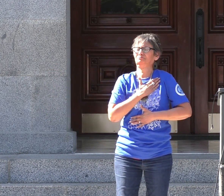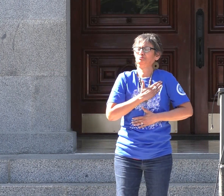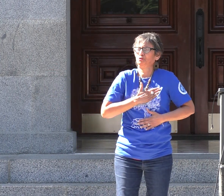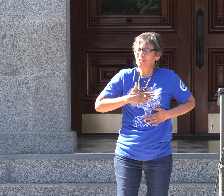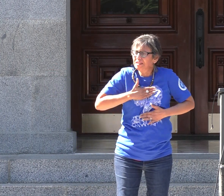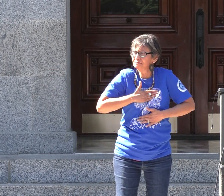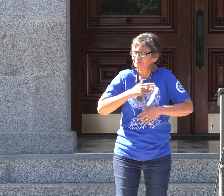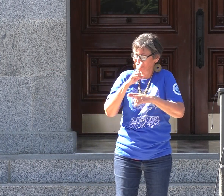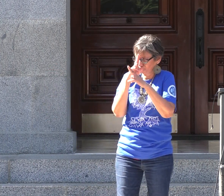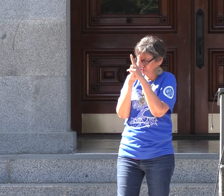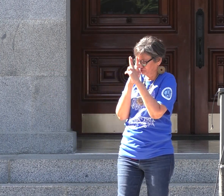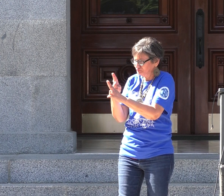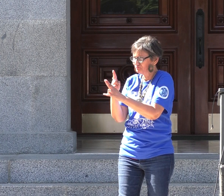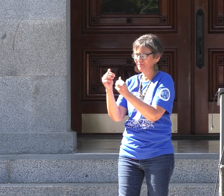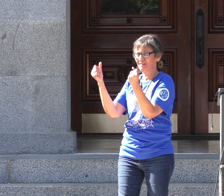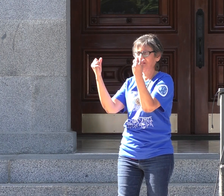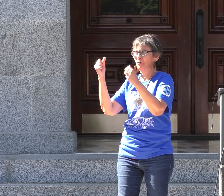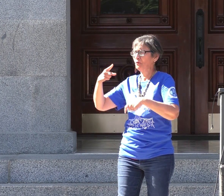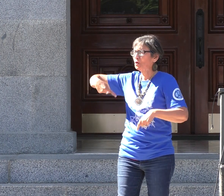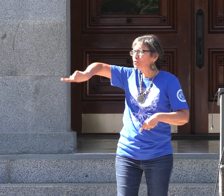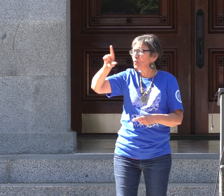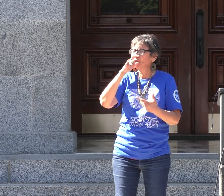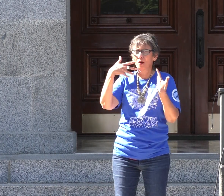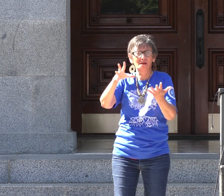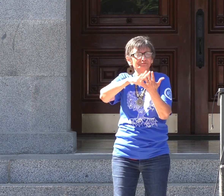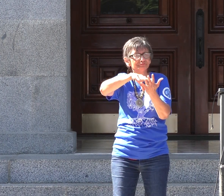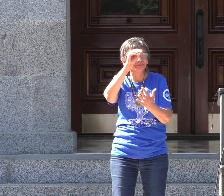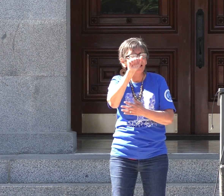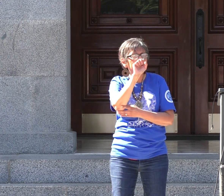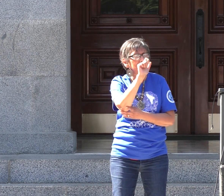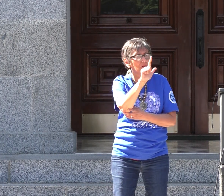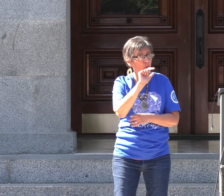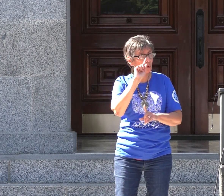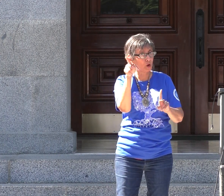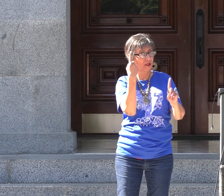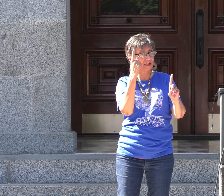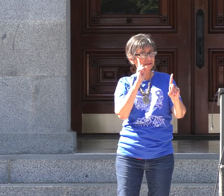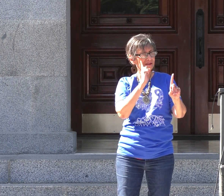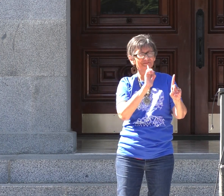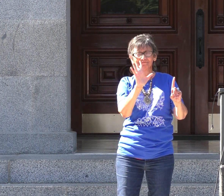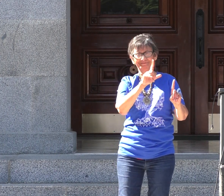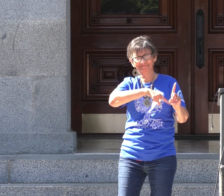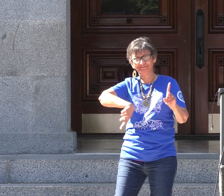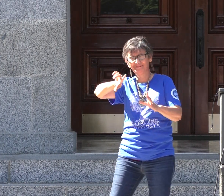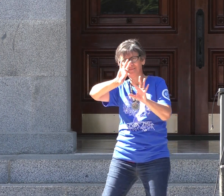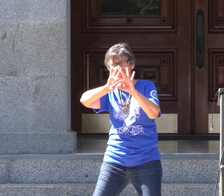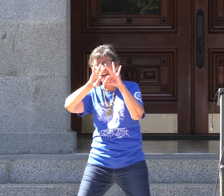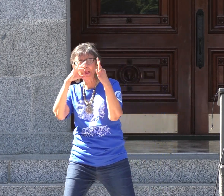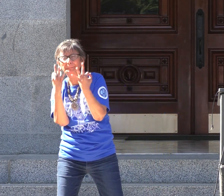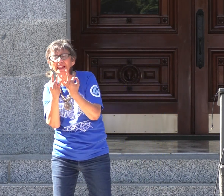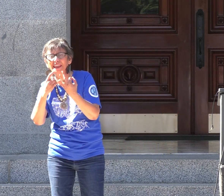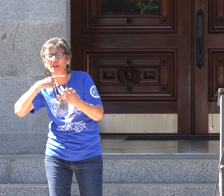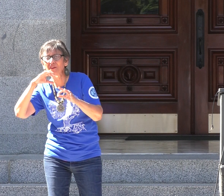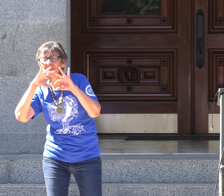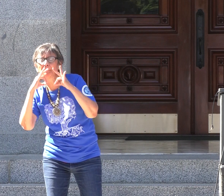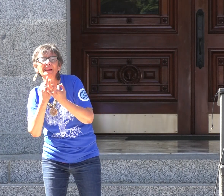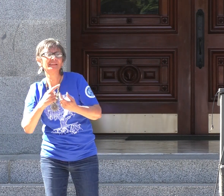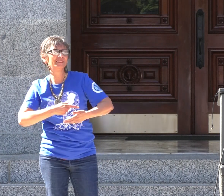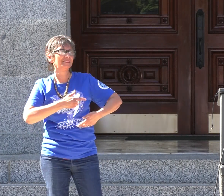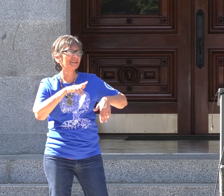sign language. Here in the United States, American Sign Language, we honor those, especially those who are also not just for deaf people, but families,